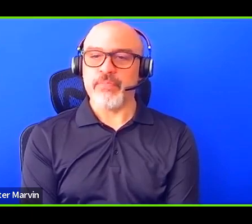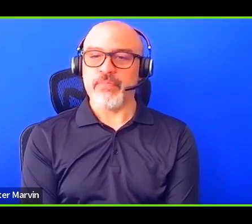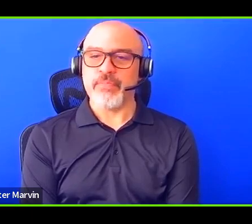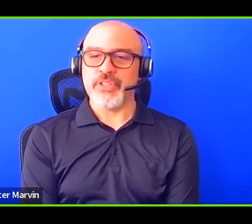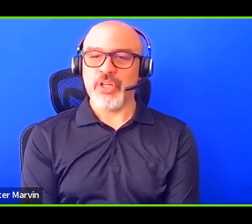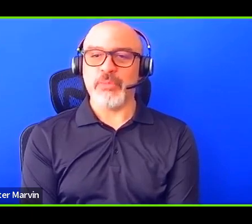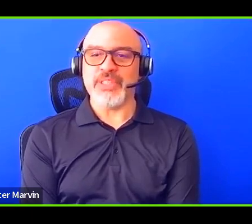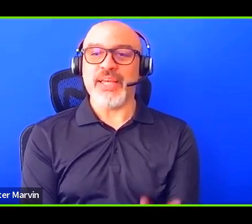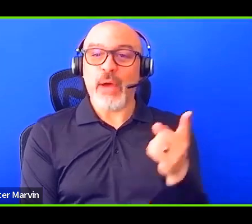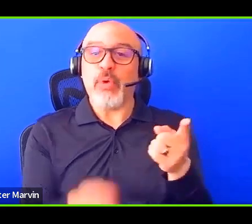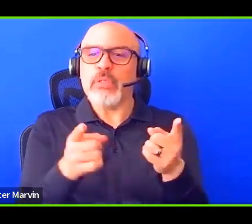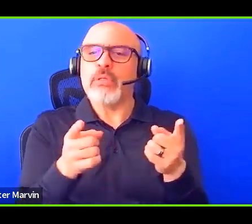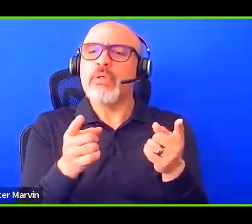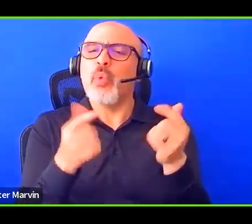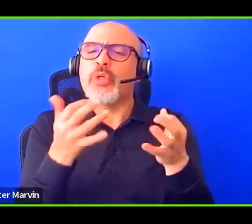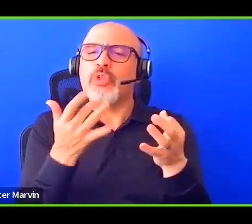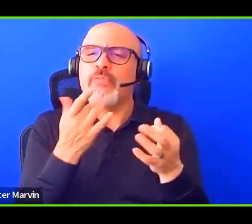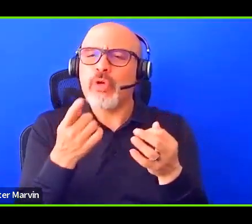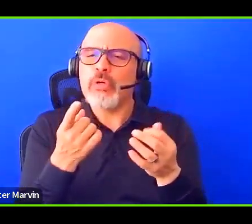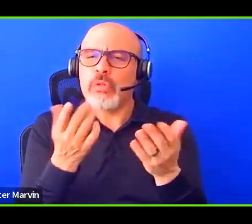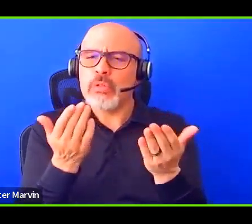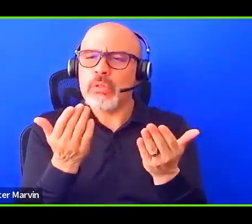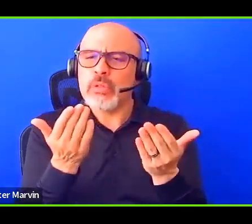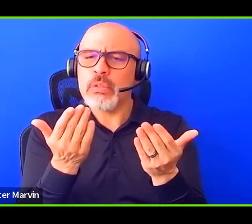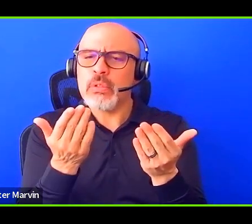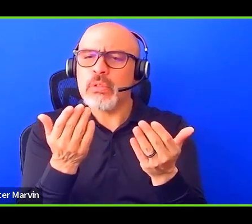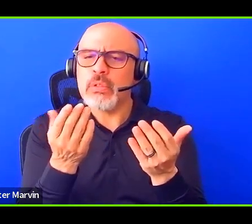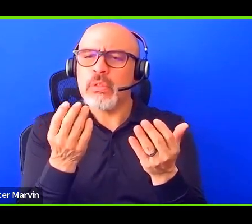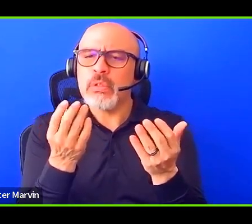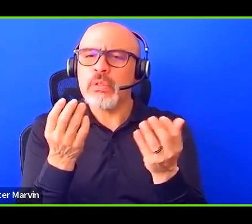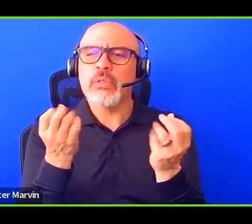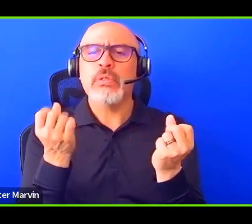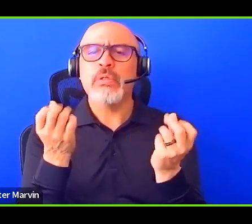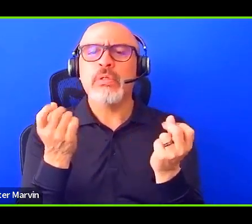Yeah, gentleman saying that one.